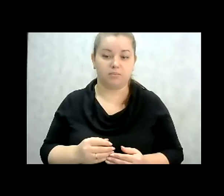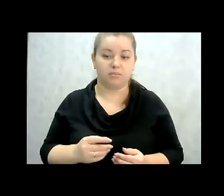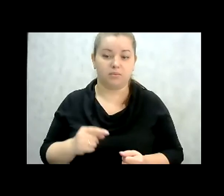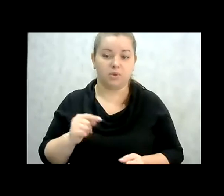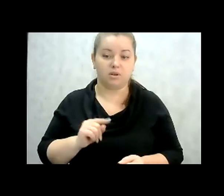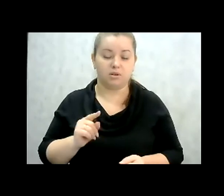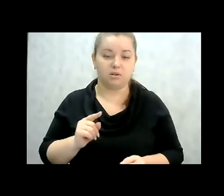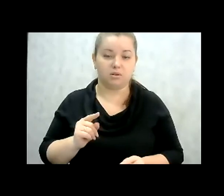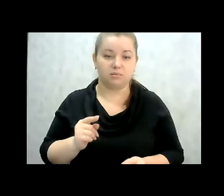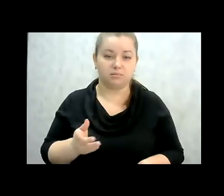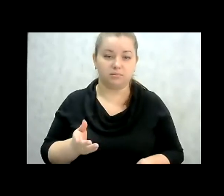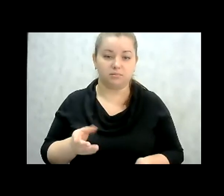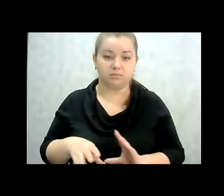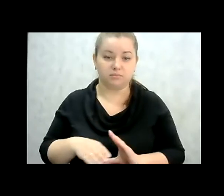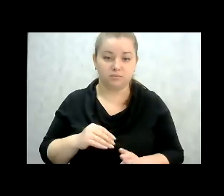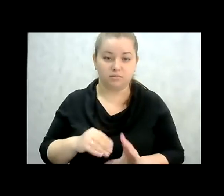in the